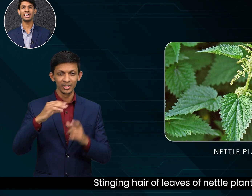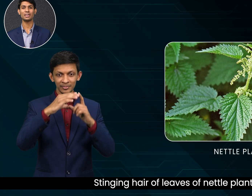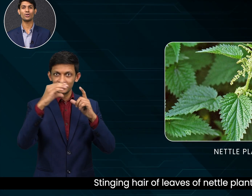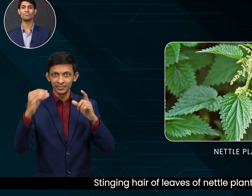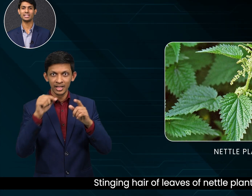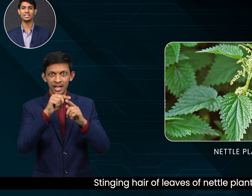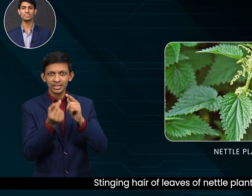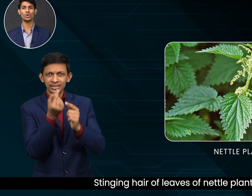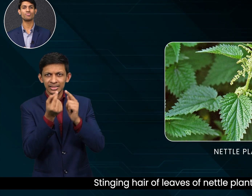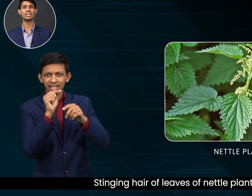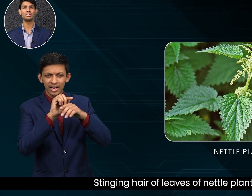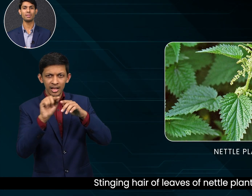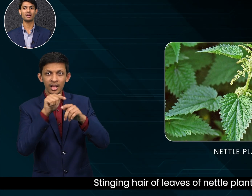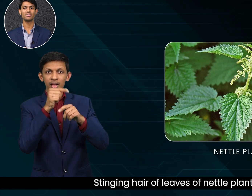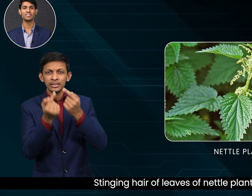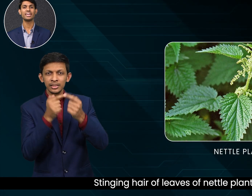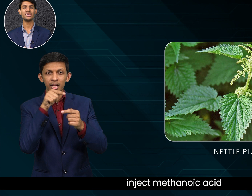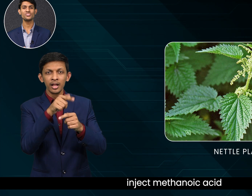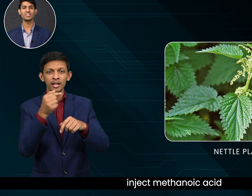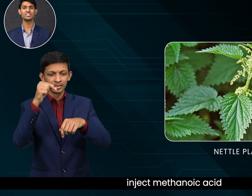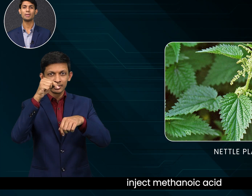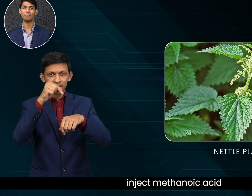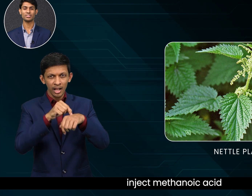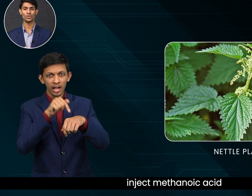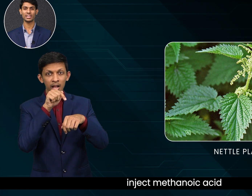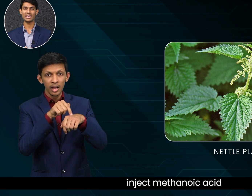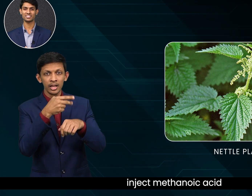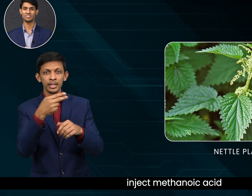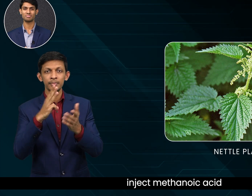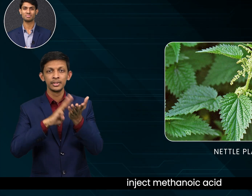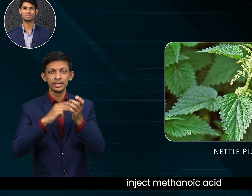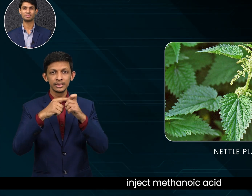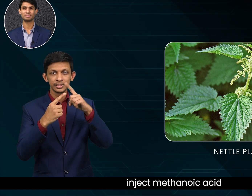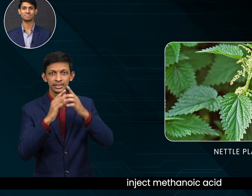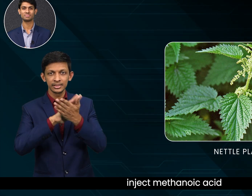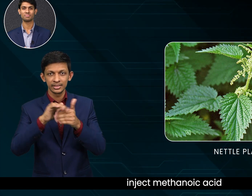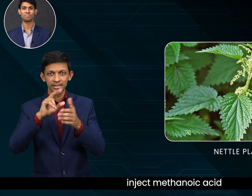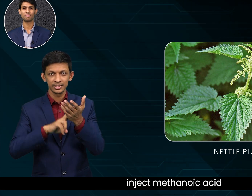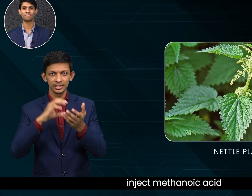Stinging hair of leaves of nettle plant inject methanoic acid,